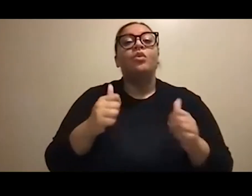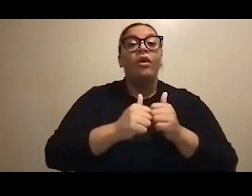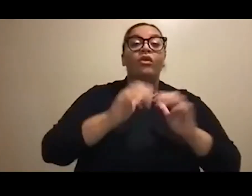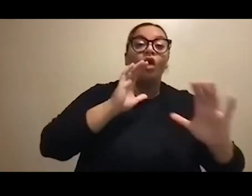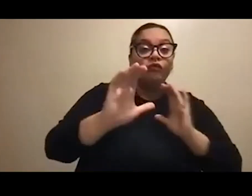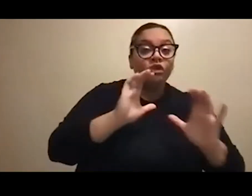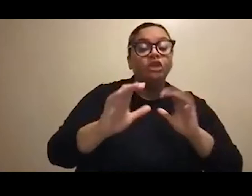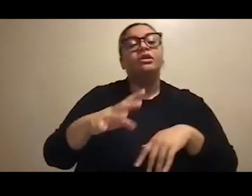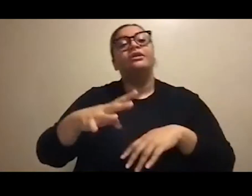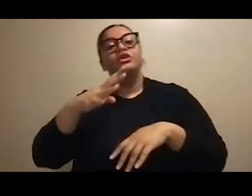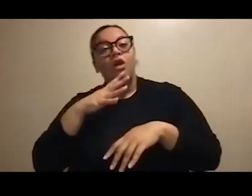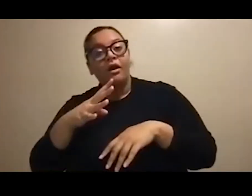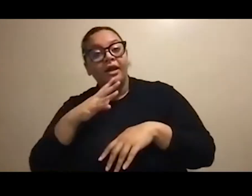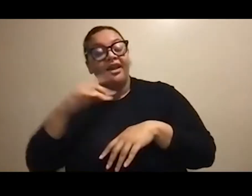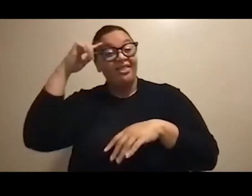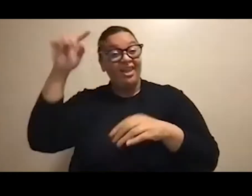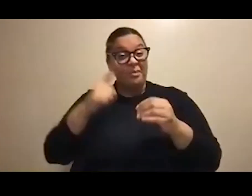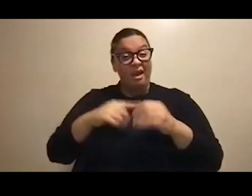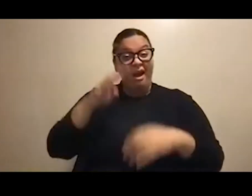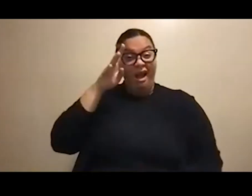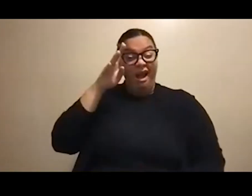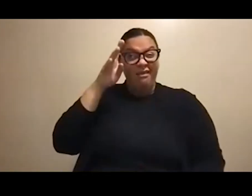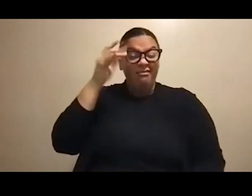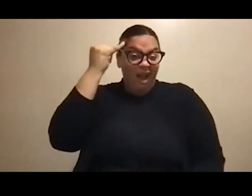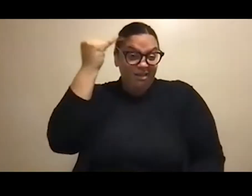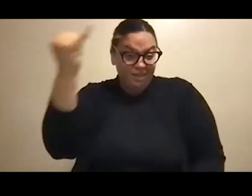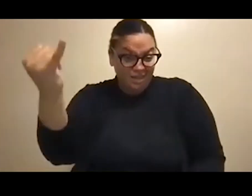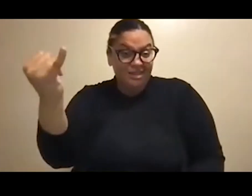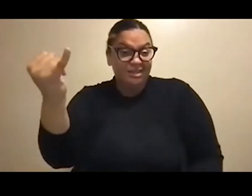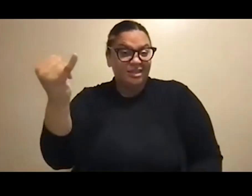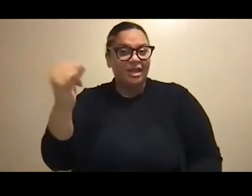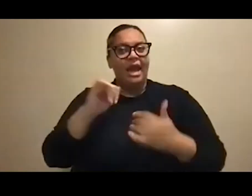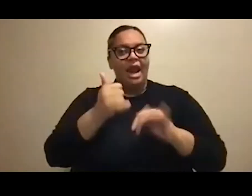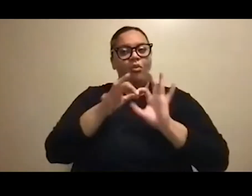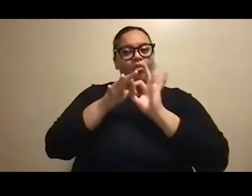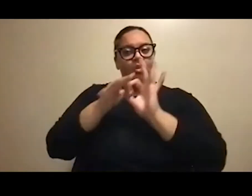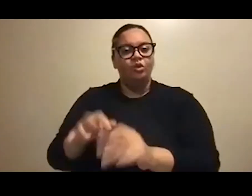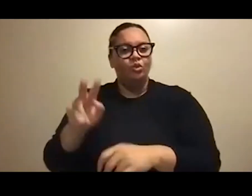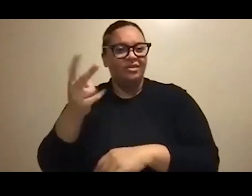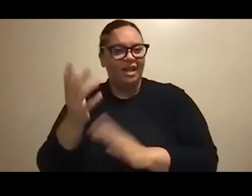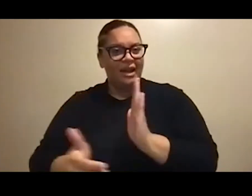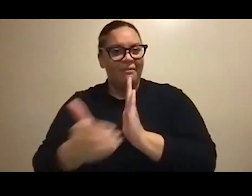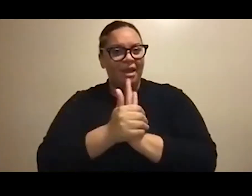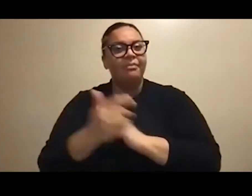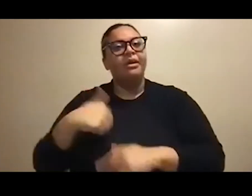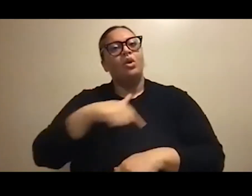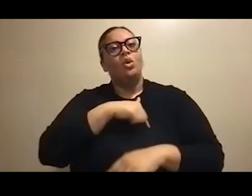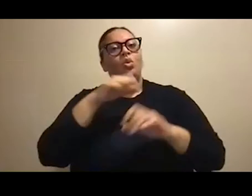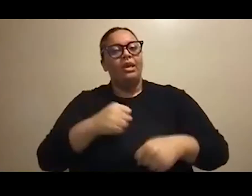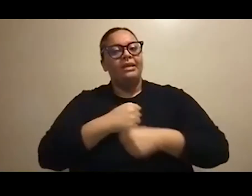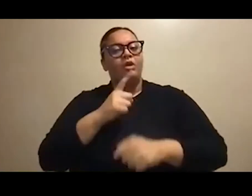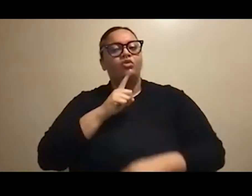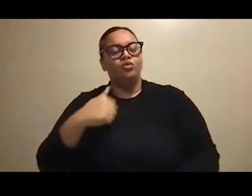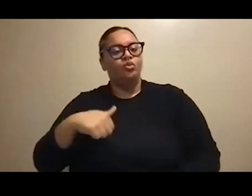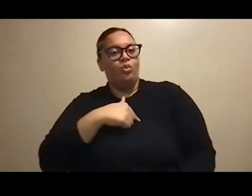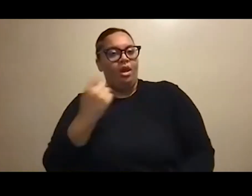talking and thinking about the ideas that are pertinent to the Second Amendment, we can align our own understanding